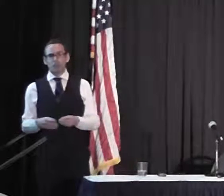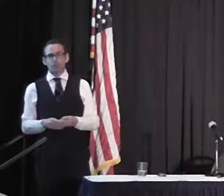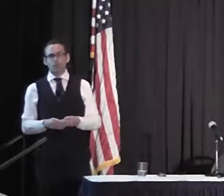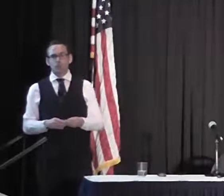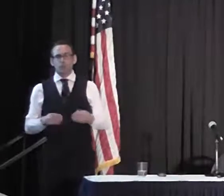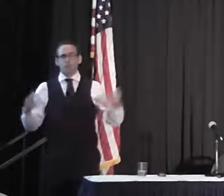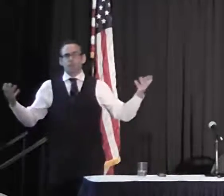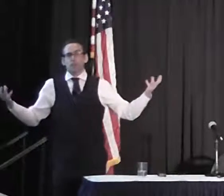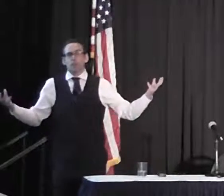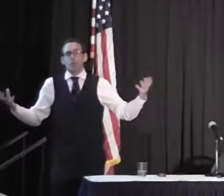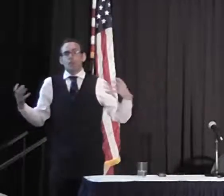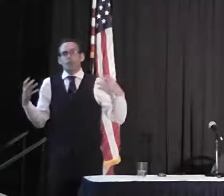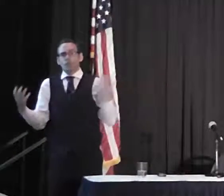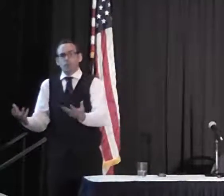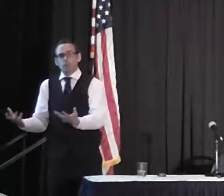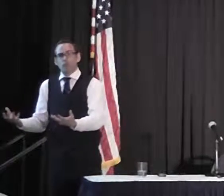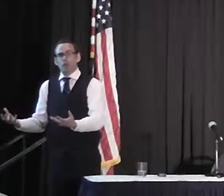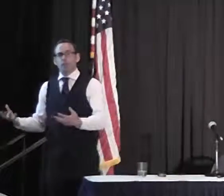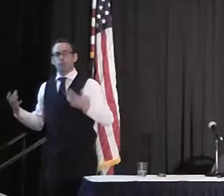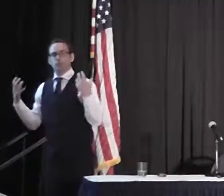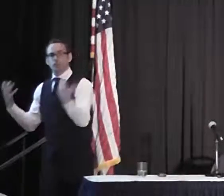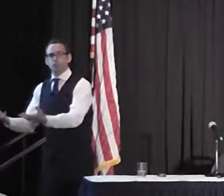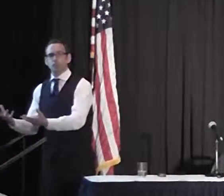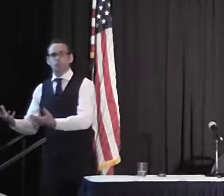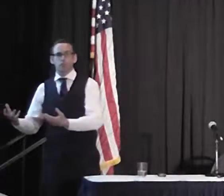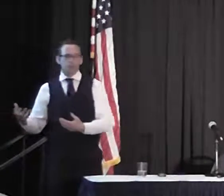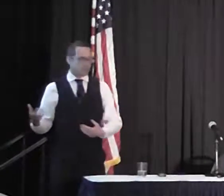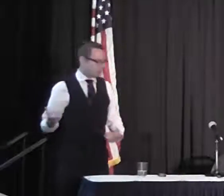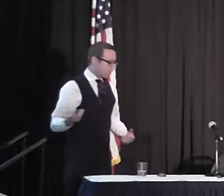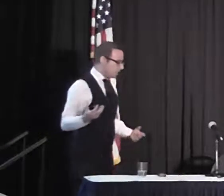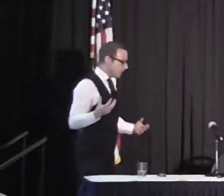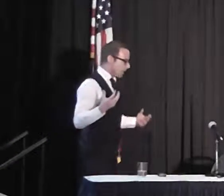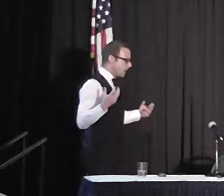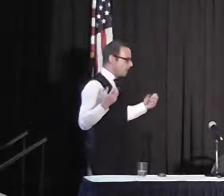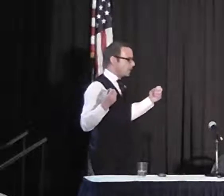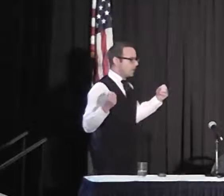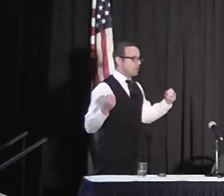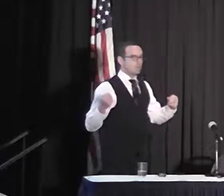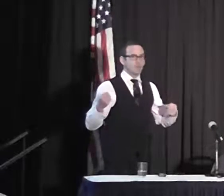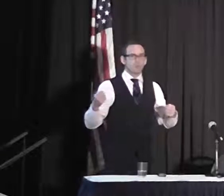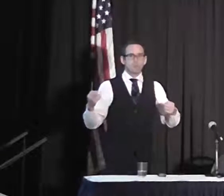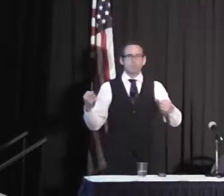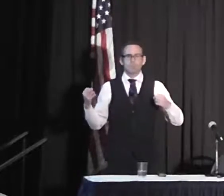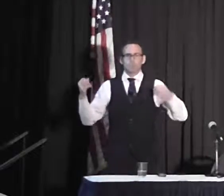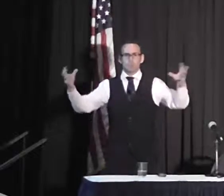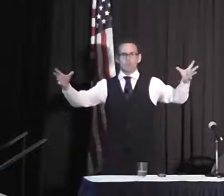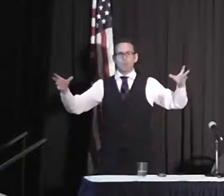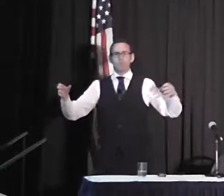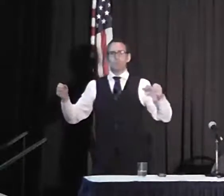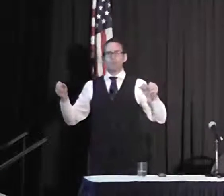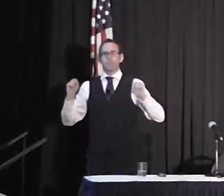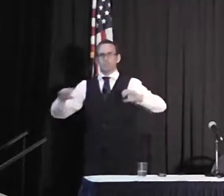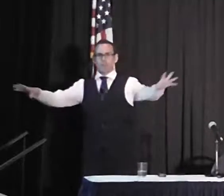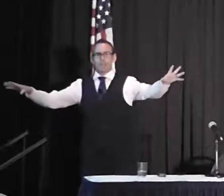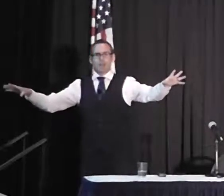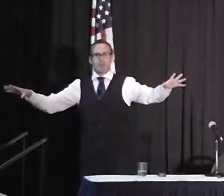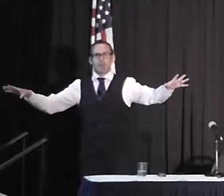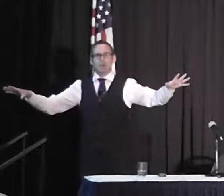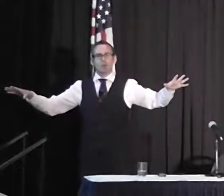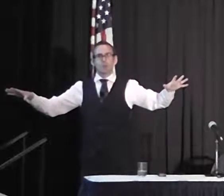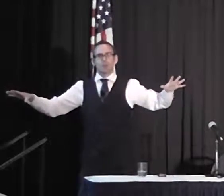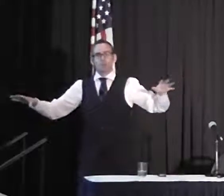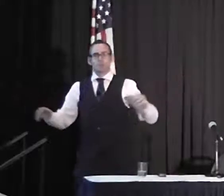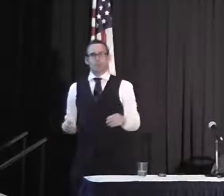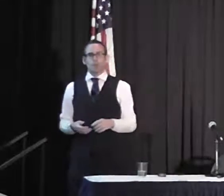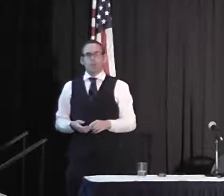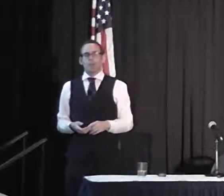there because they're basically saying, oh, we're subsidizing all this renewable activity, and then we're giving people money to take our